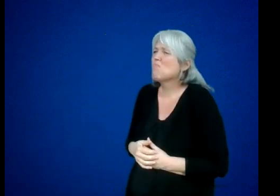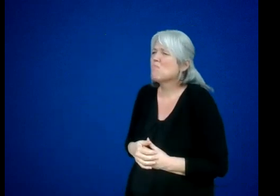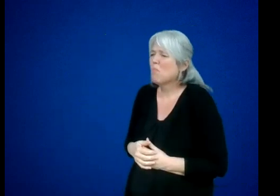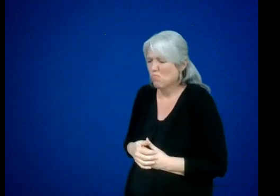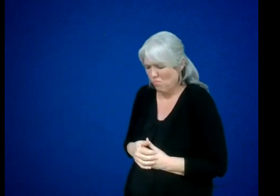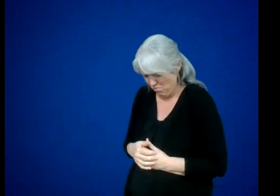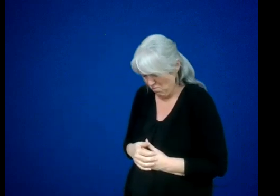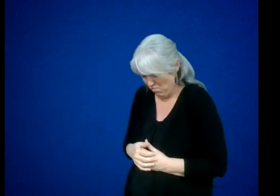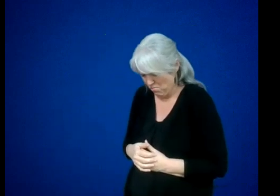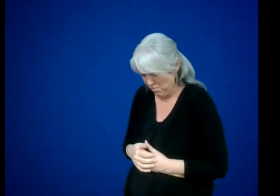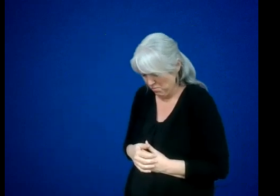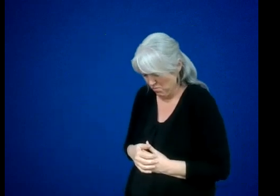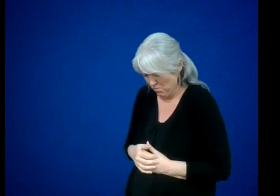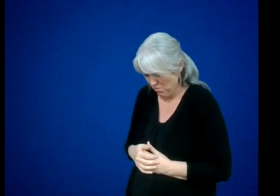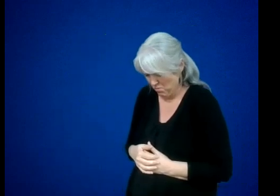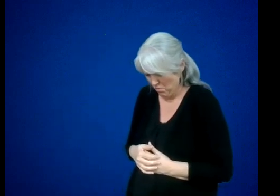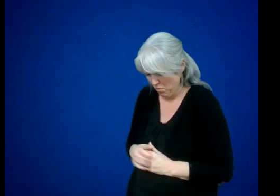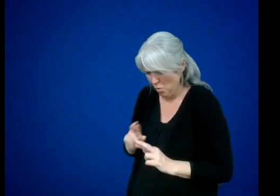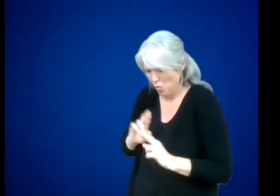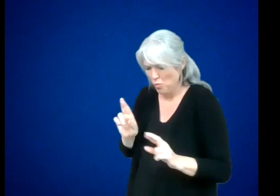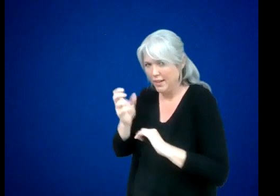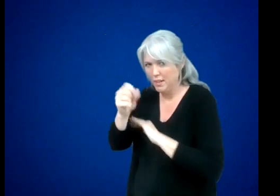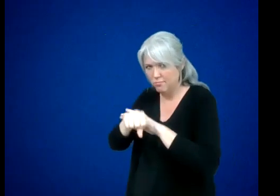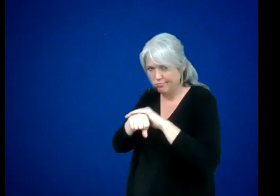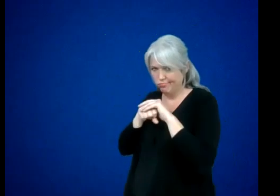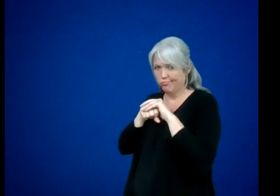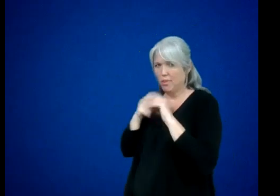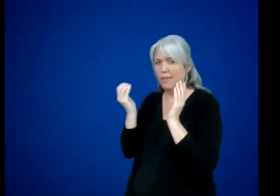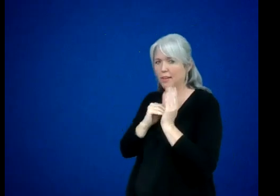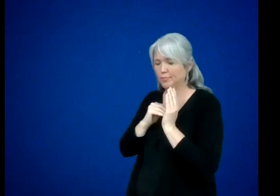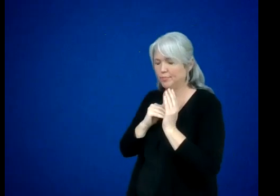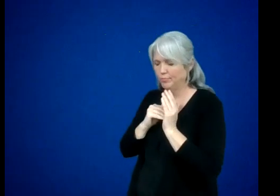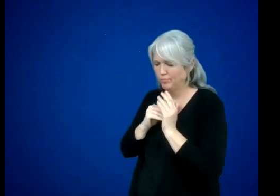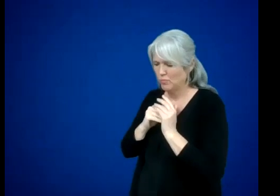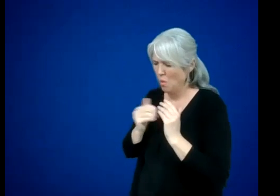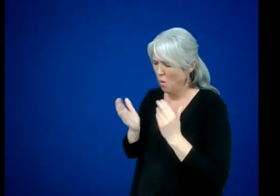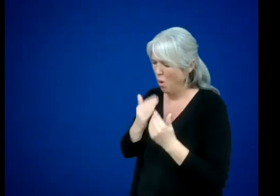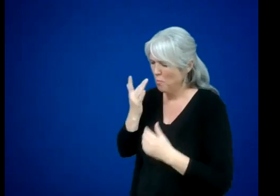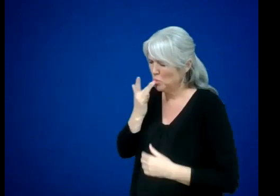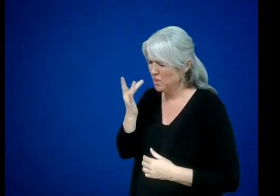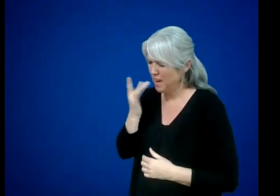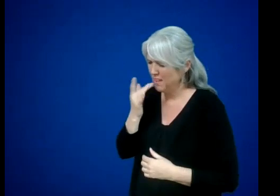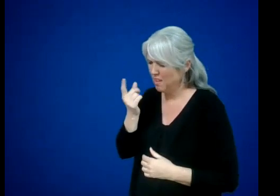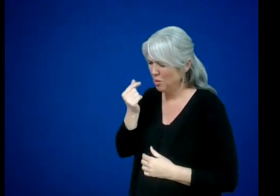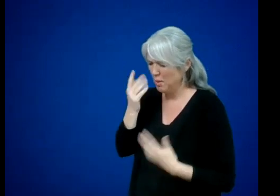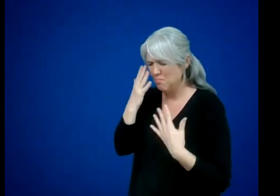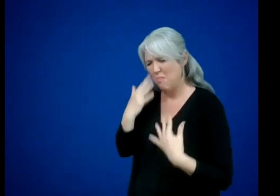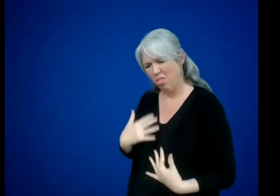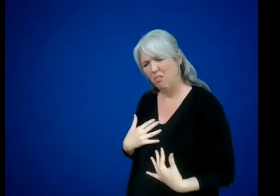chin and getting ready to pull his head inside his shell. "It almost tastes a little melancholy,"